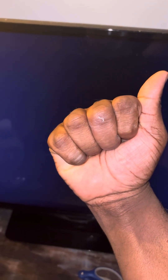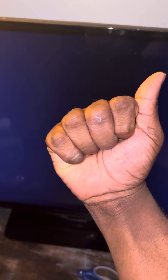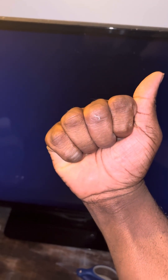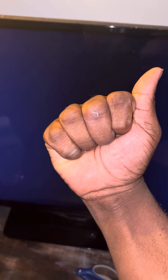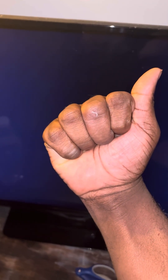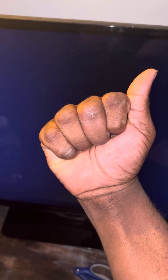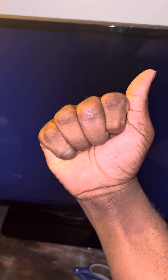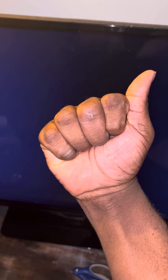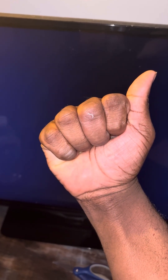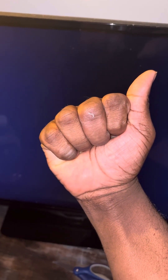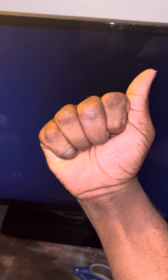apple.